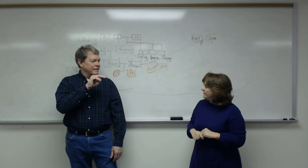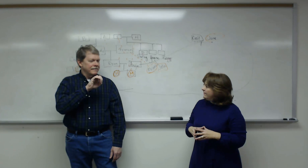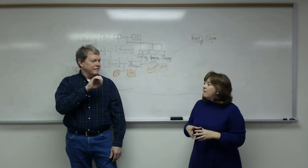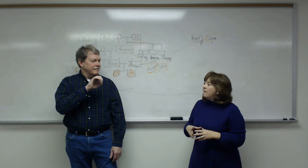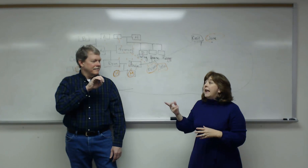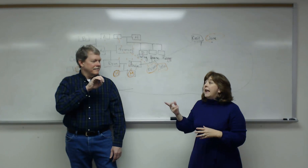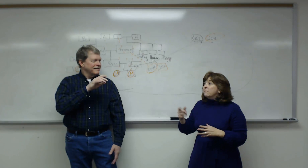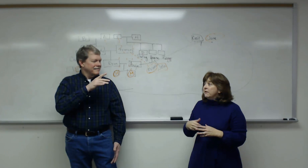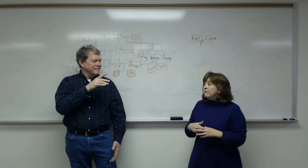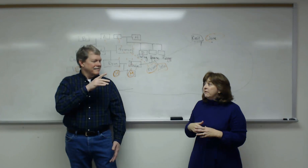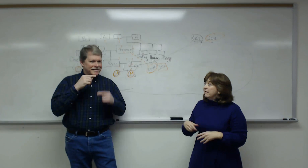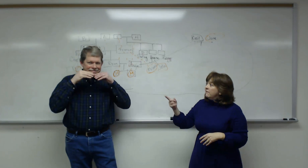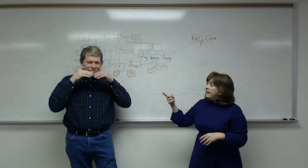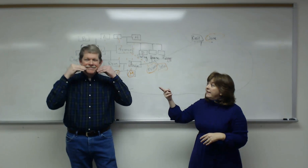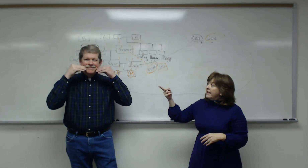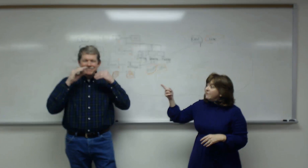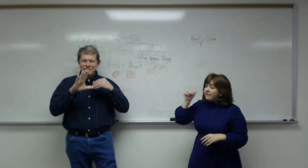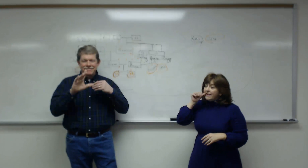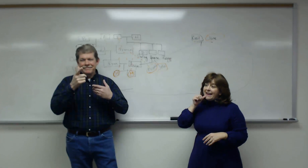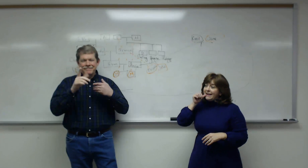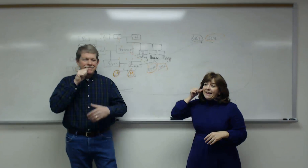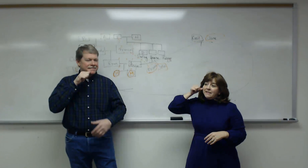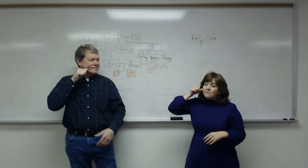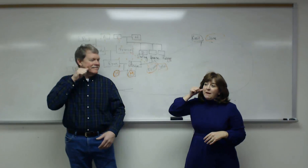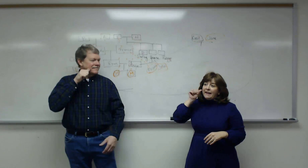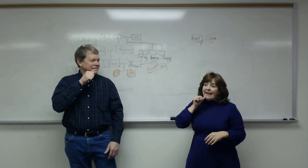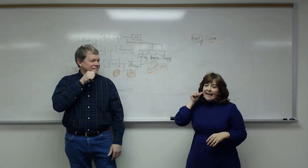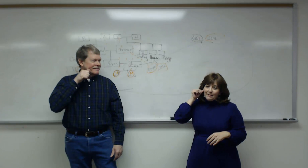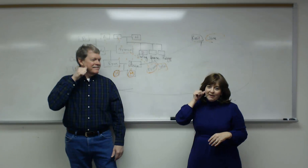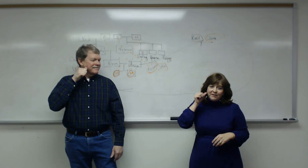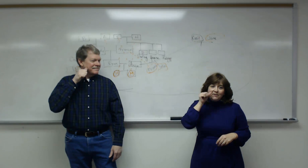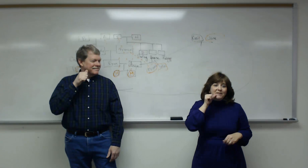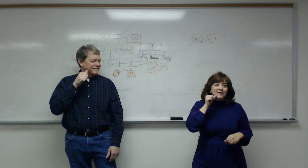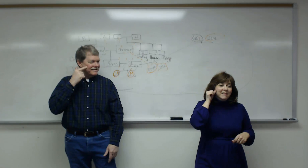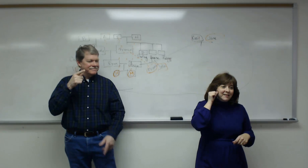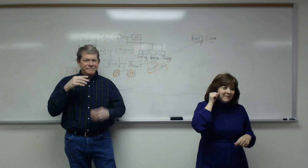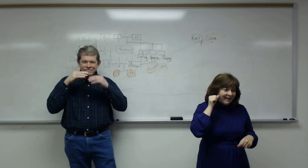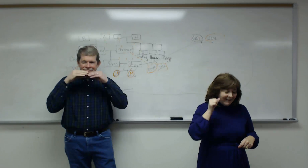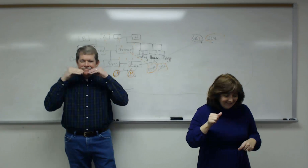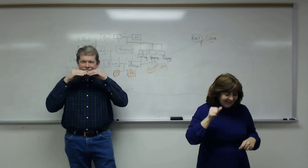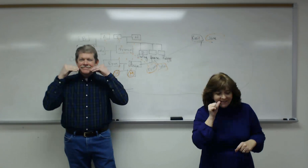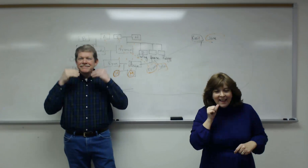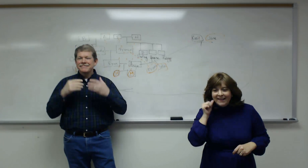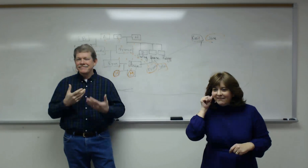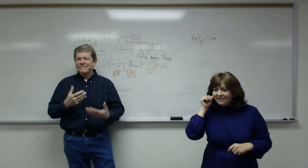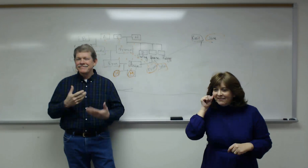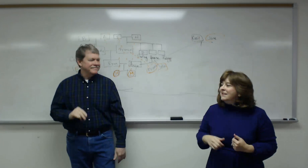Oh yeah, Annie Ruth. Randy gave her a smiley A because she was always smiling. So Annie Ruth,